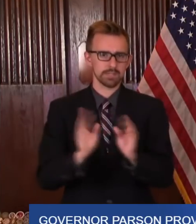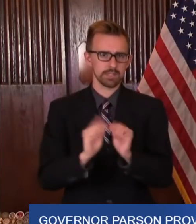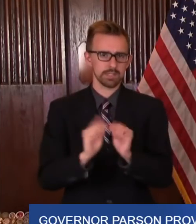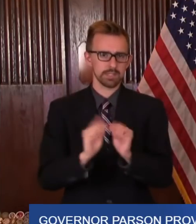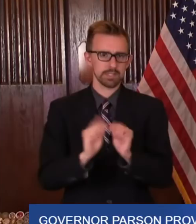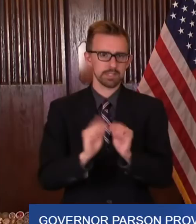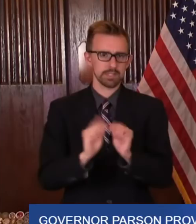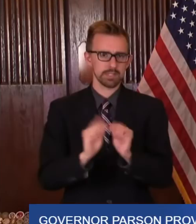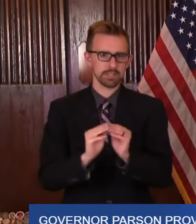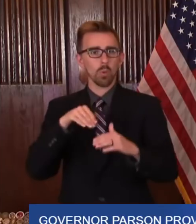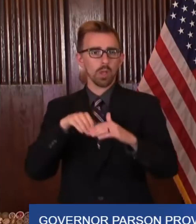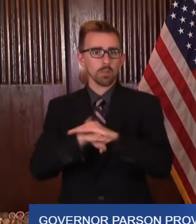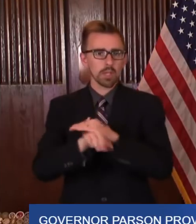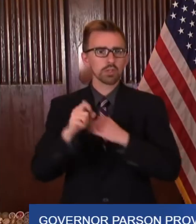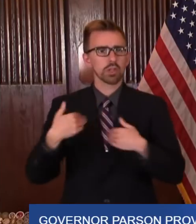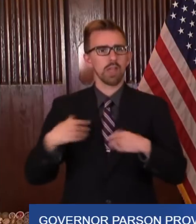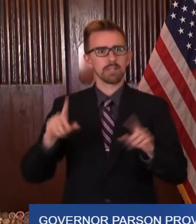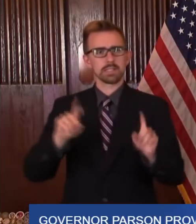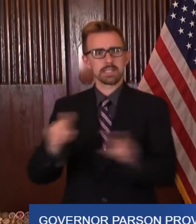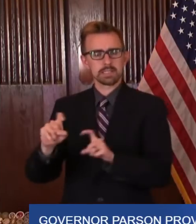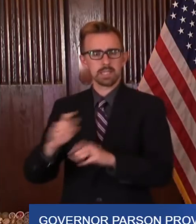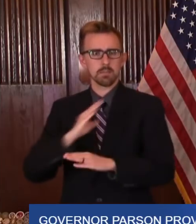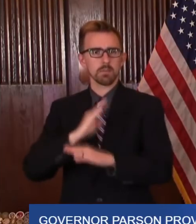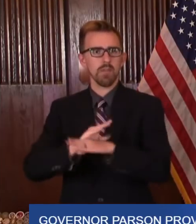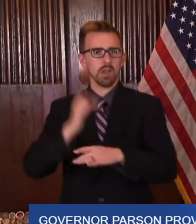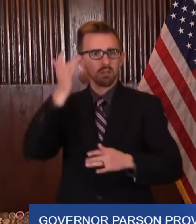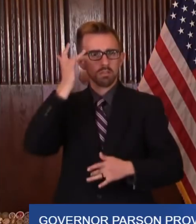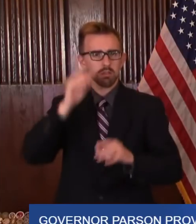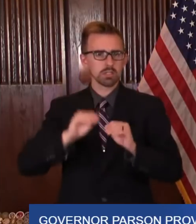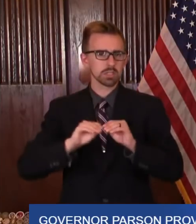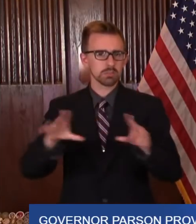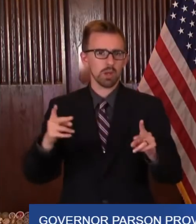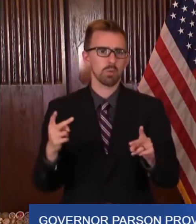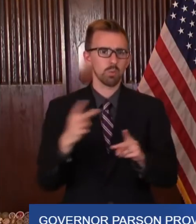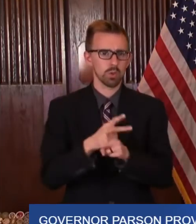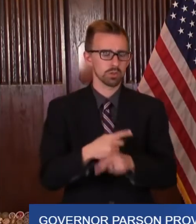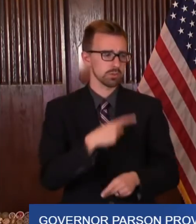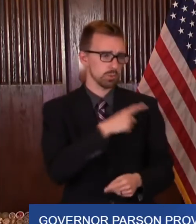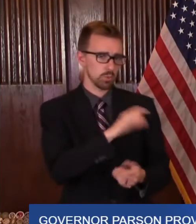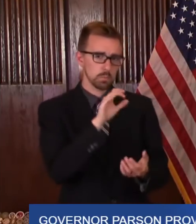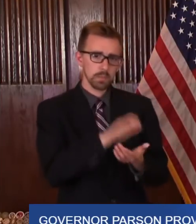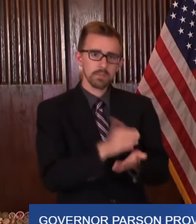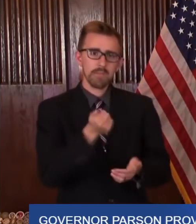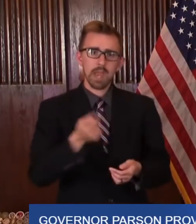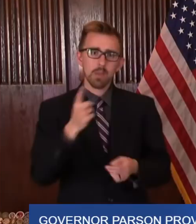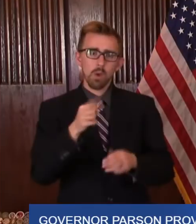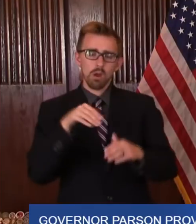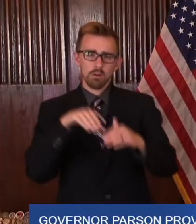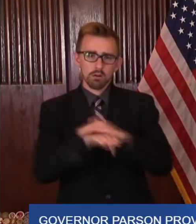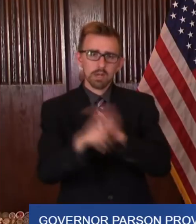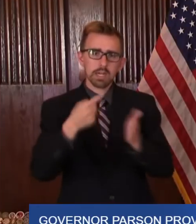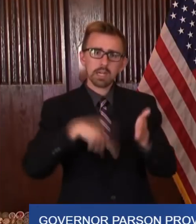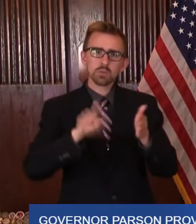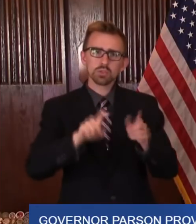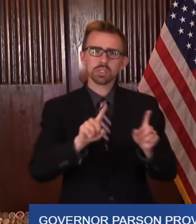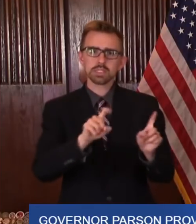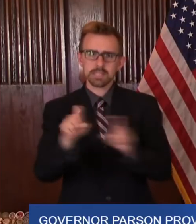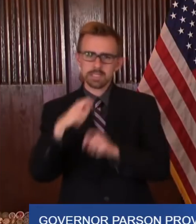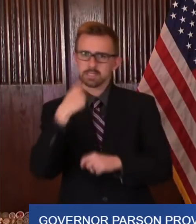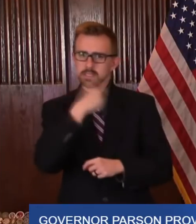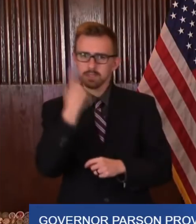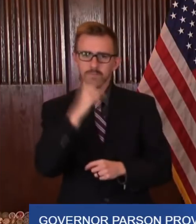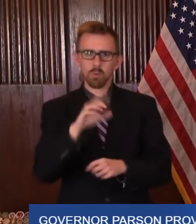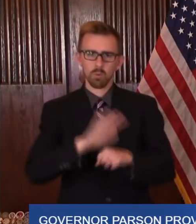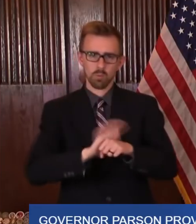the Capitol should undergo testing to prevent spreading of the virus. Do you believe anyone entering the Capitol next week should be tested for COVID-19?